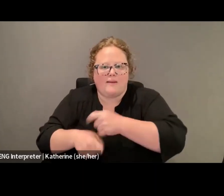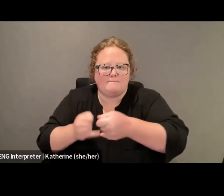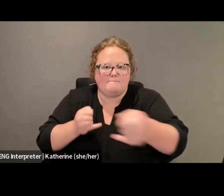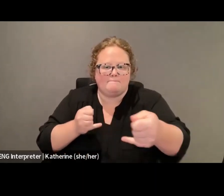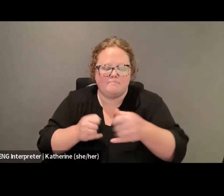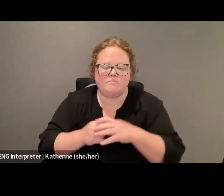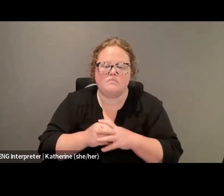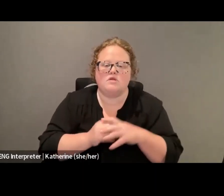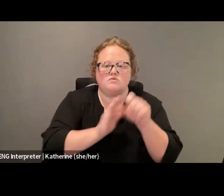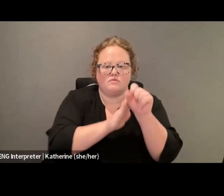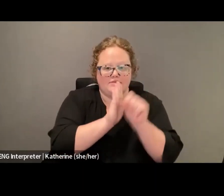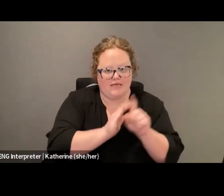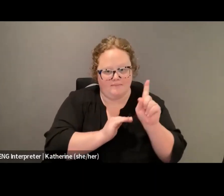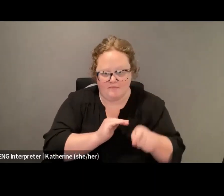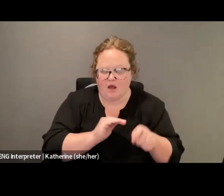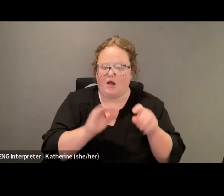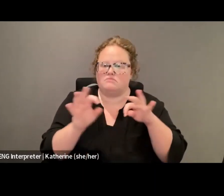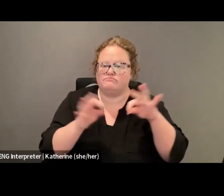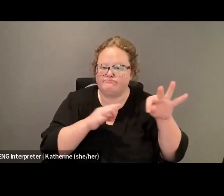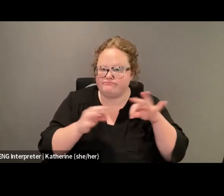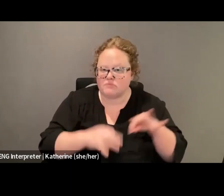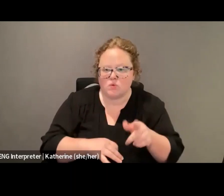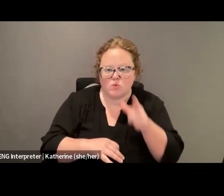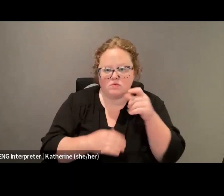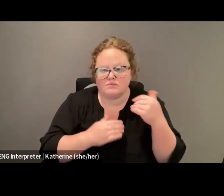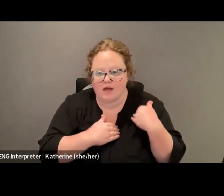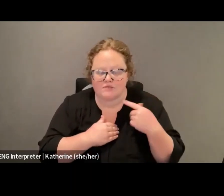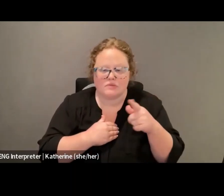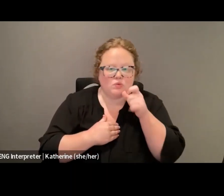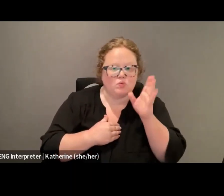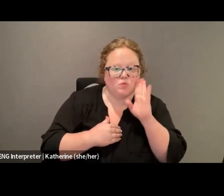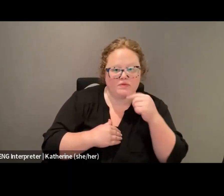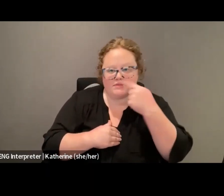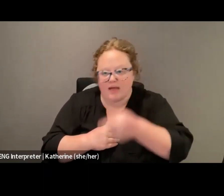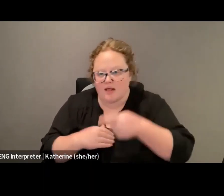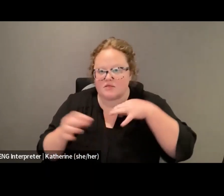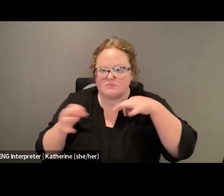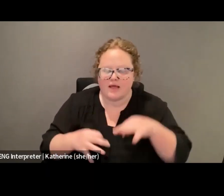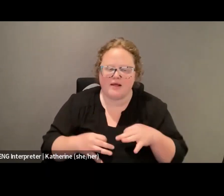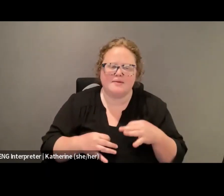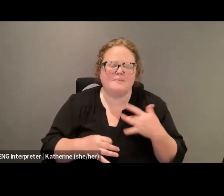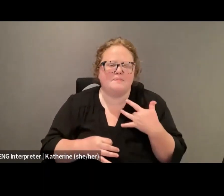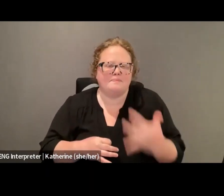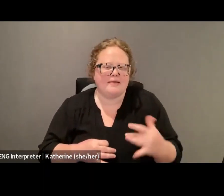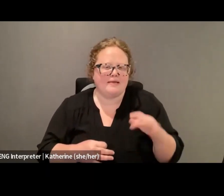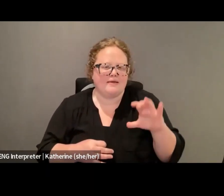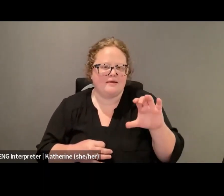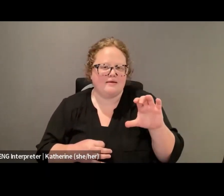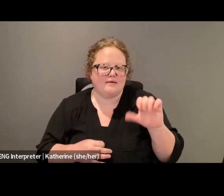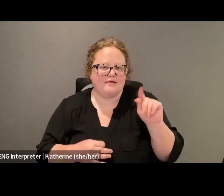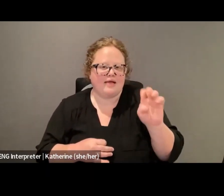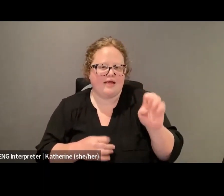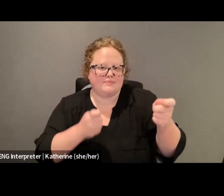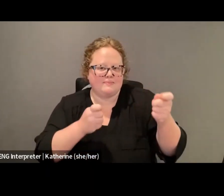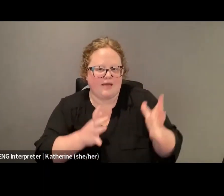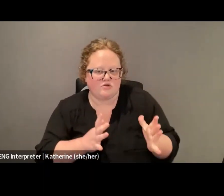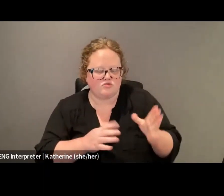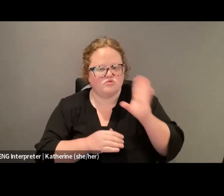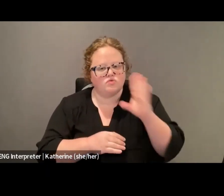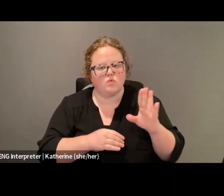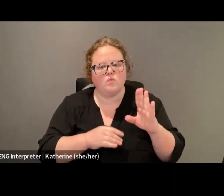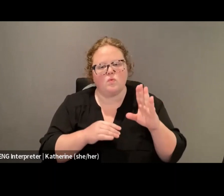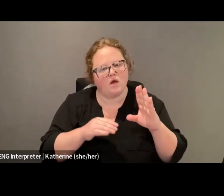most often see, I would say, we see case managers providing that kind of initial information about participant